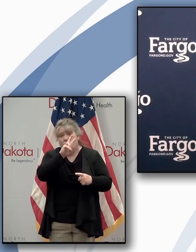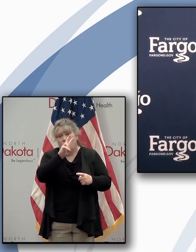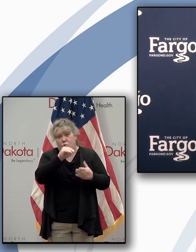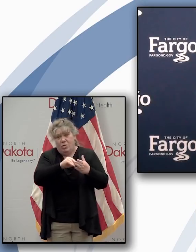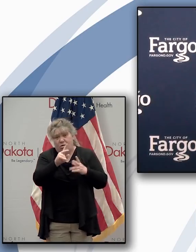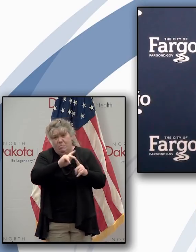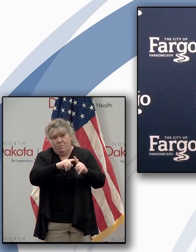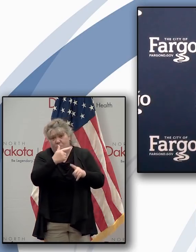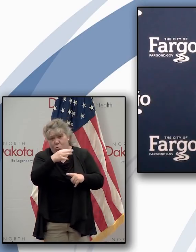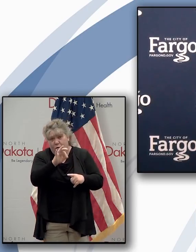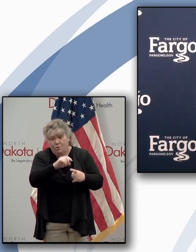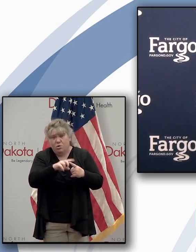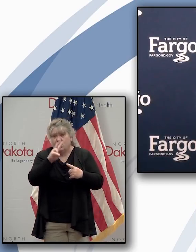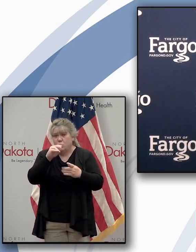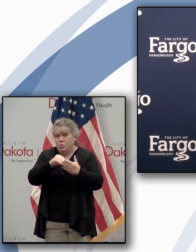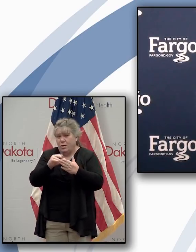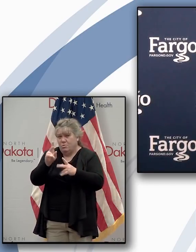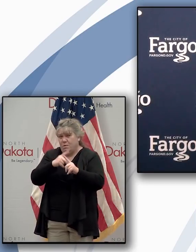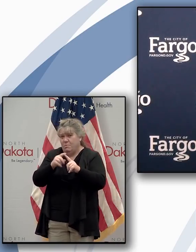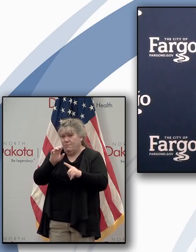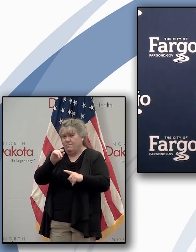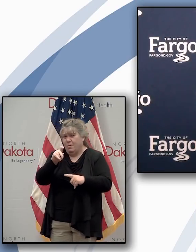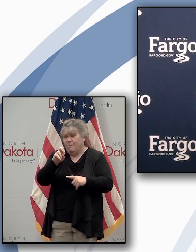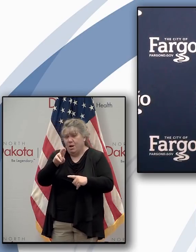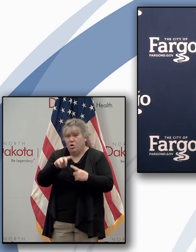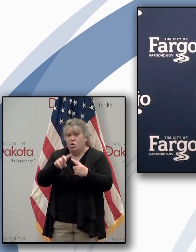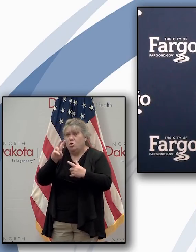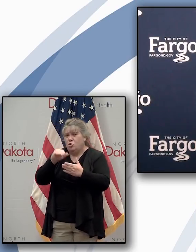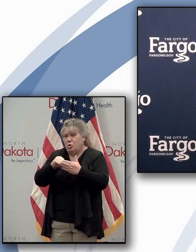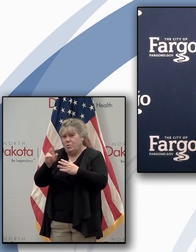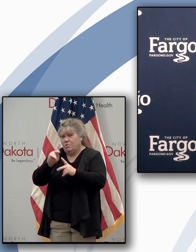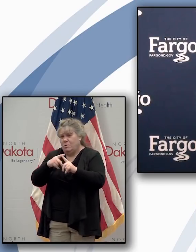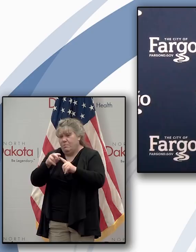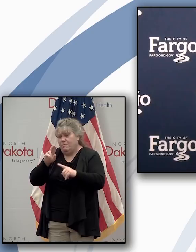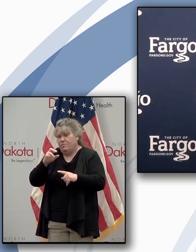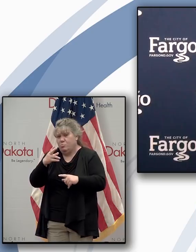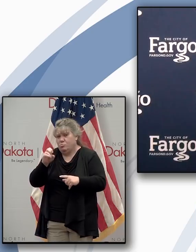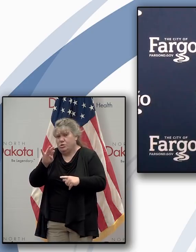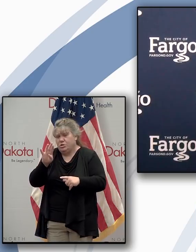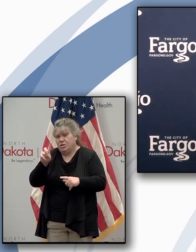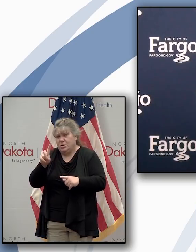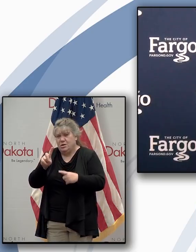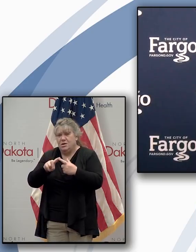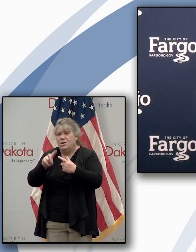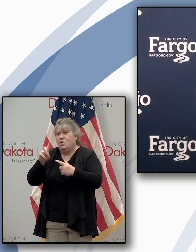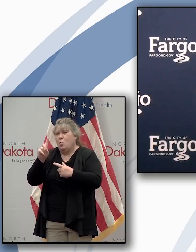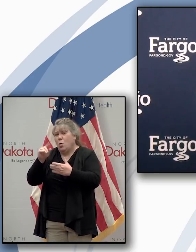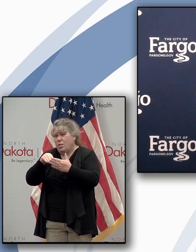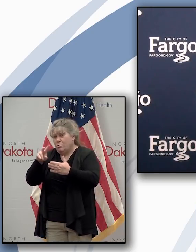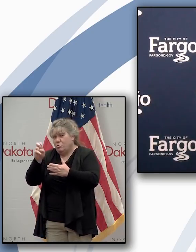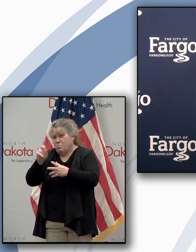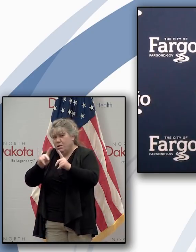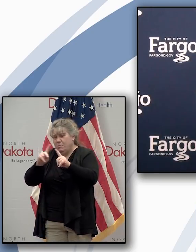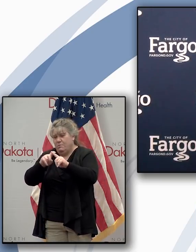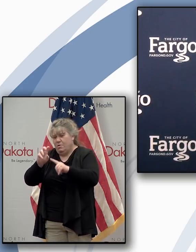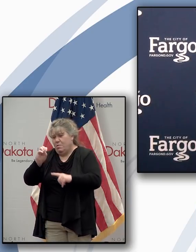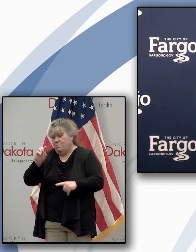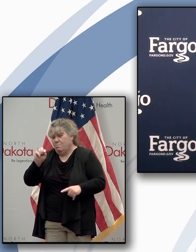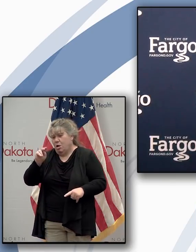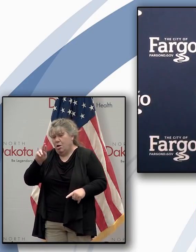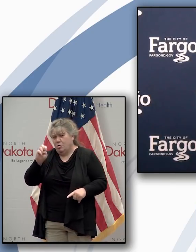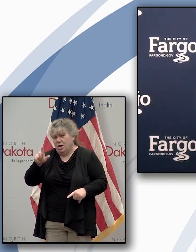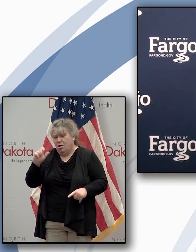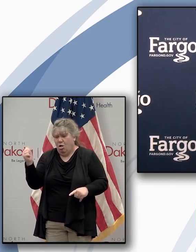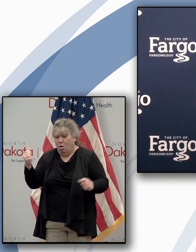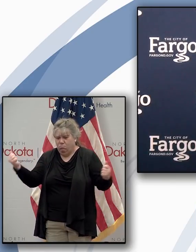Forks, 2,000 people from Becker, 2,000 people from Richland, 1,200 people from Ottertail. Controlling the spread